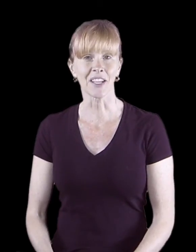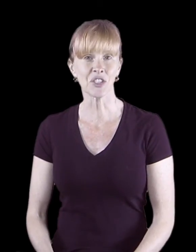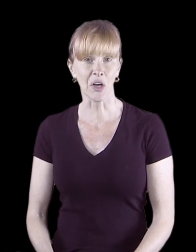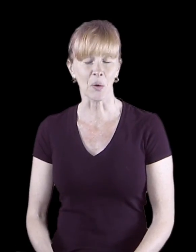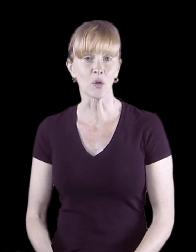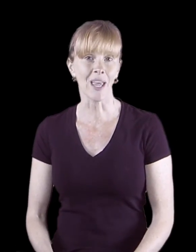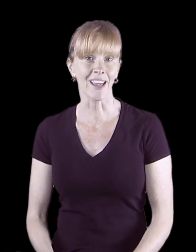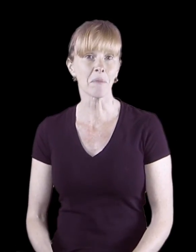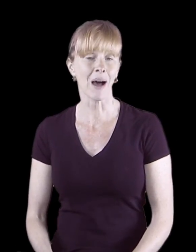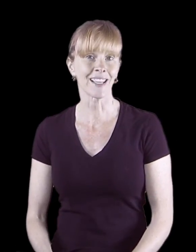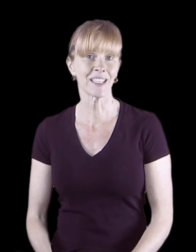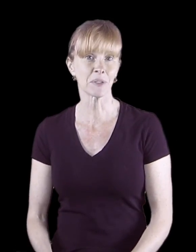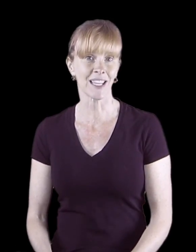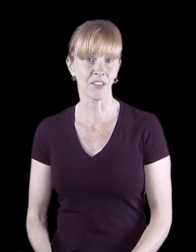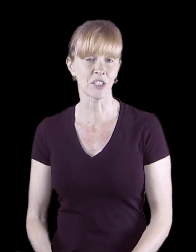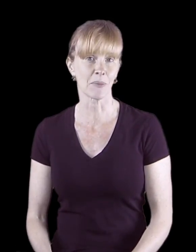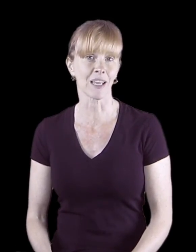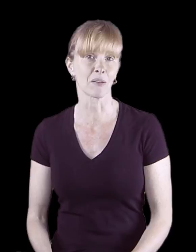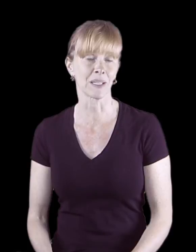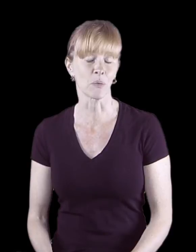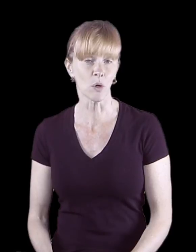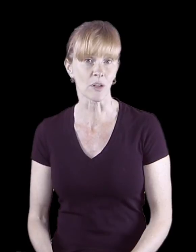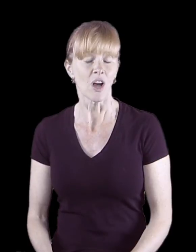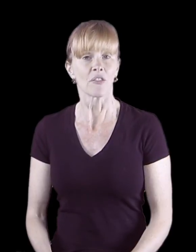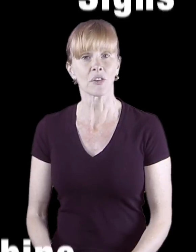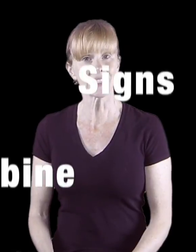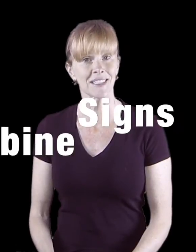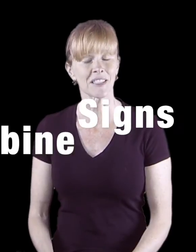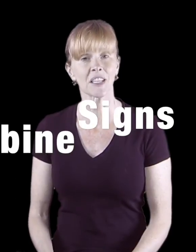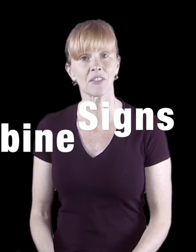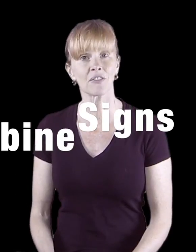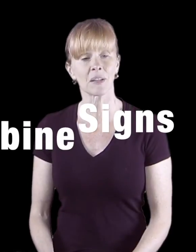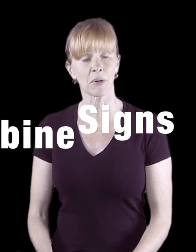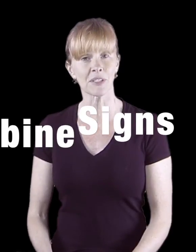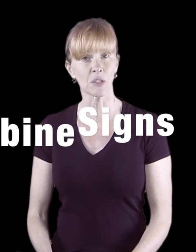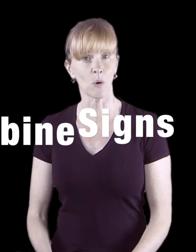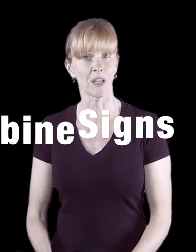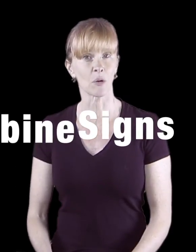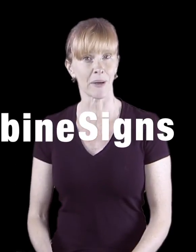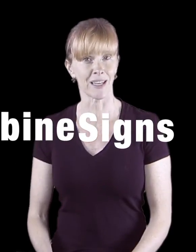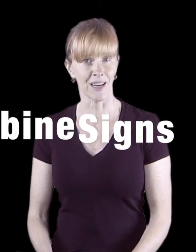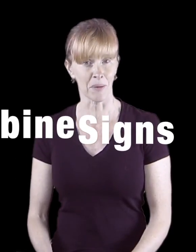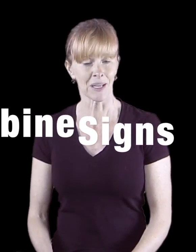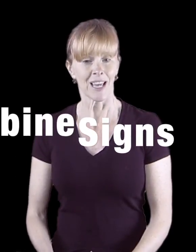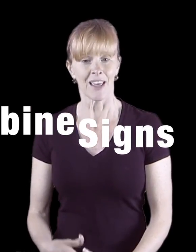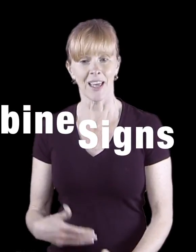signs go, you can combine them together to make a complete word. For instance, if the person is wanting their bed up and they at